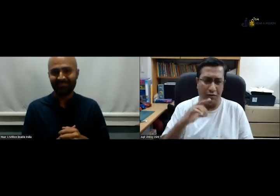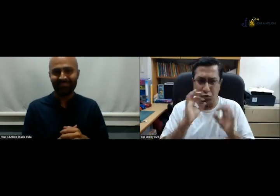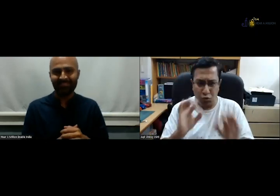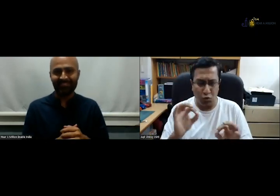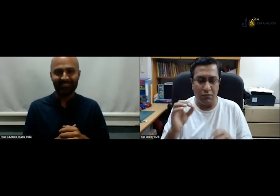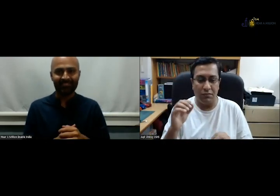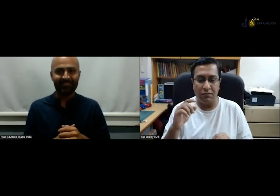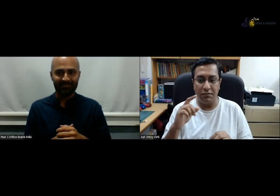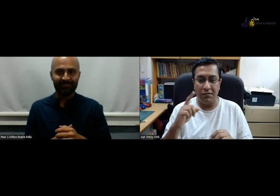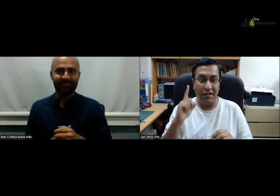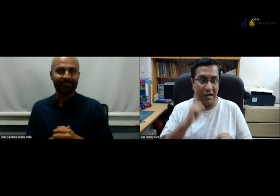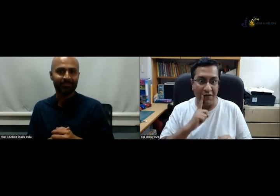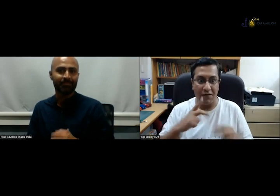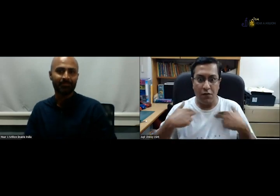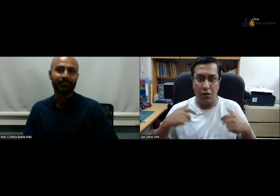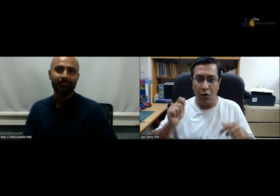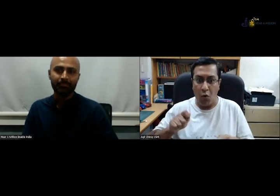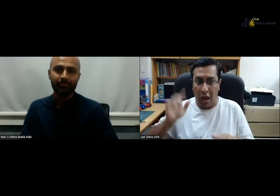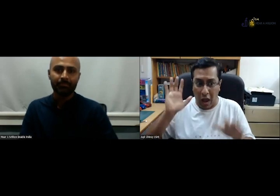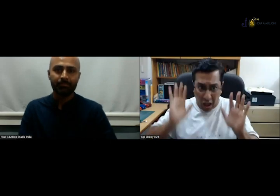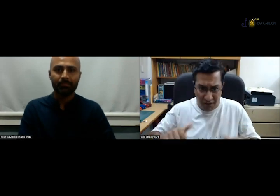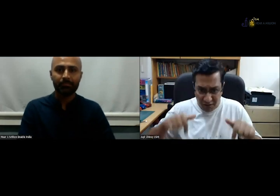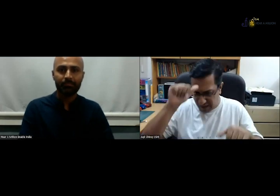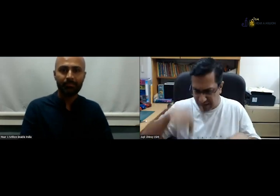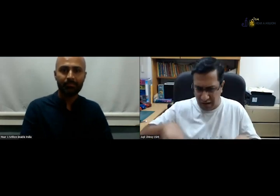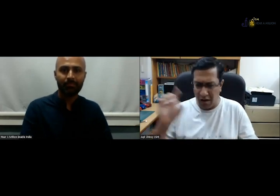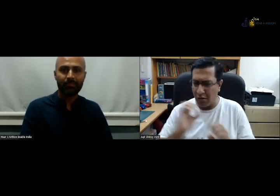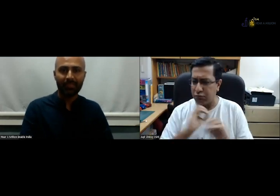Okay. Yes, Akhil here.